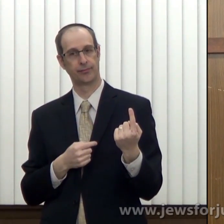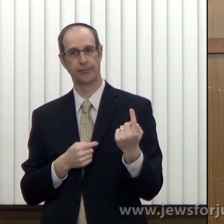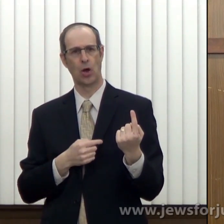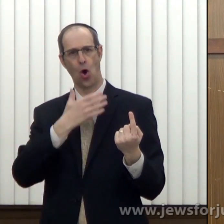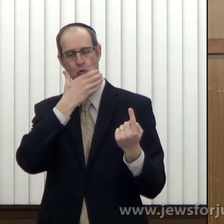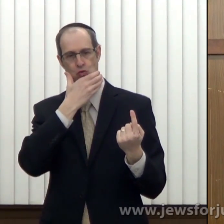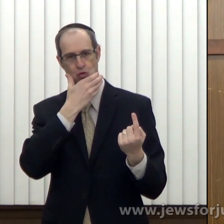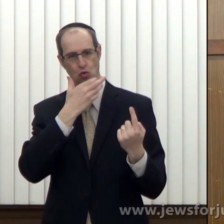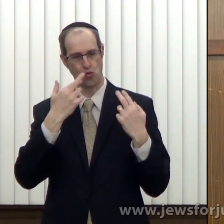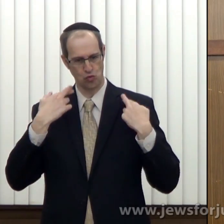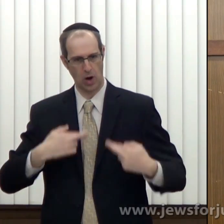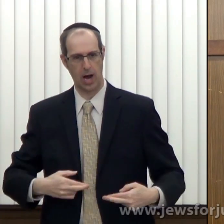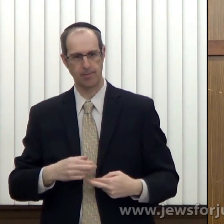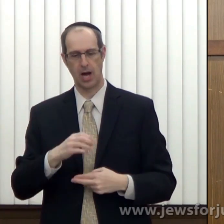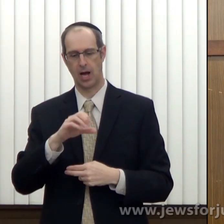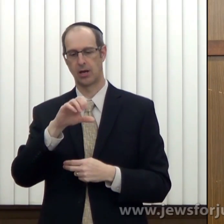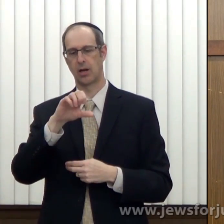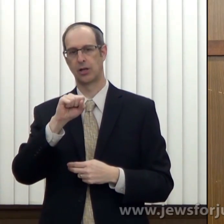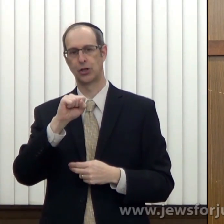Rabbi Skobac,